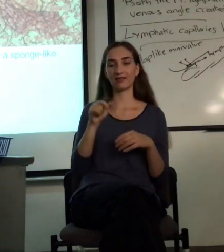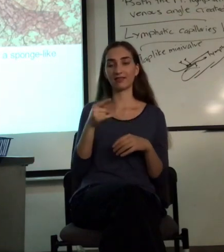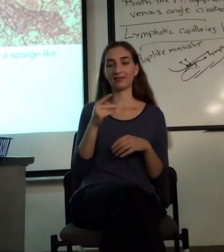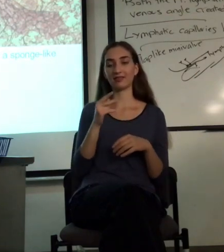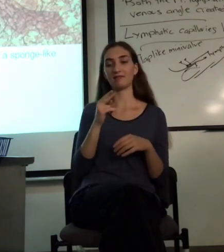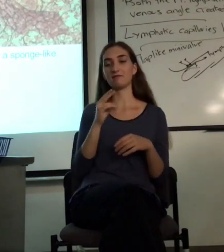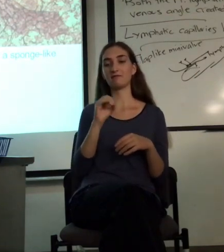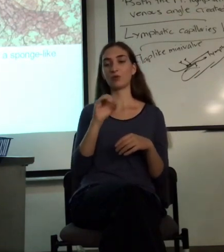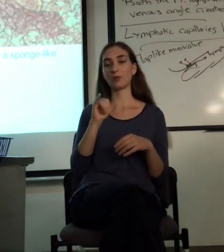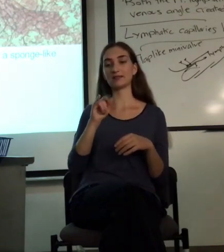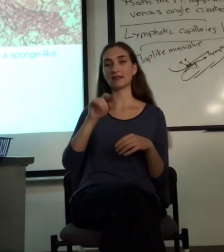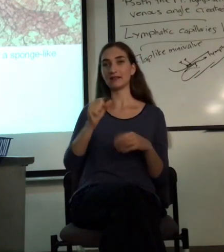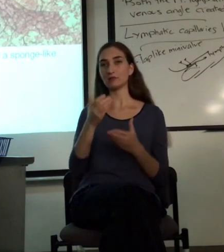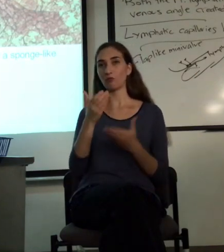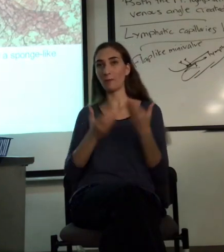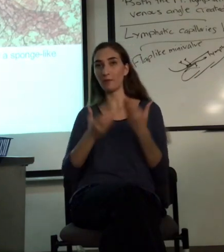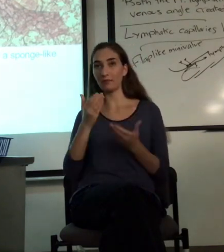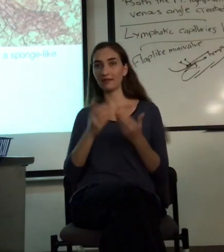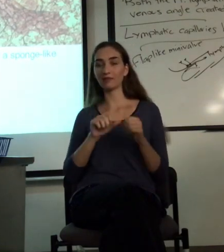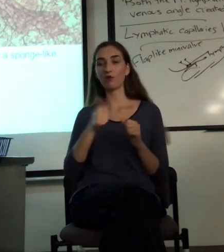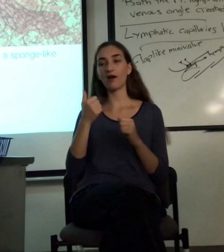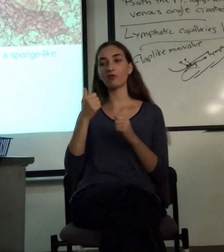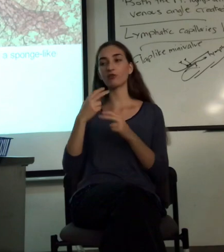them here. All the kinds of,